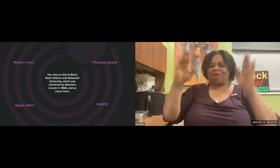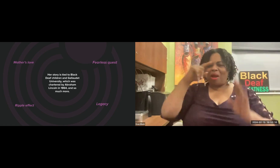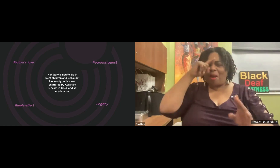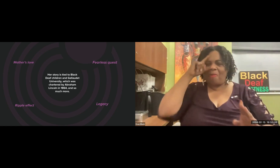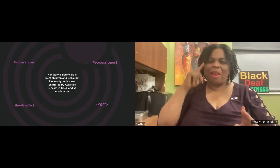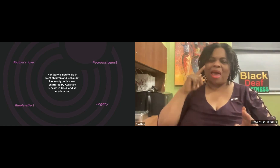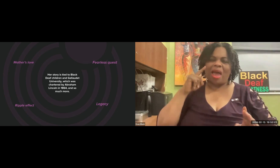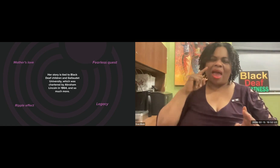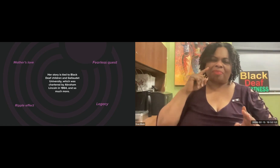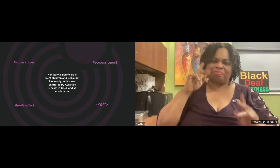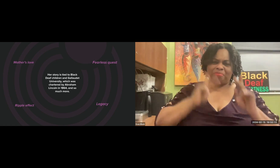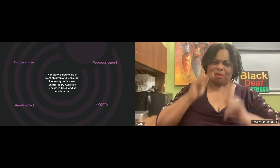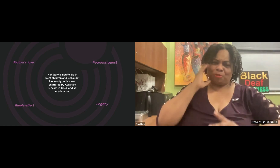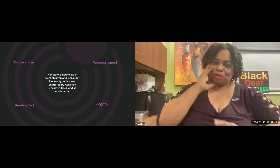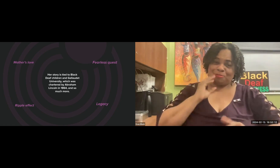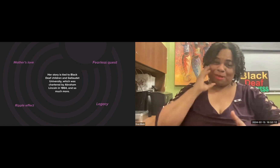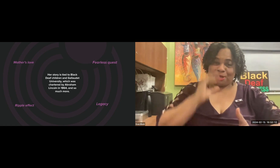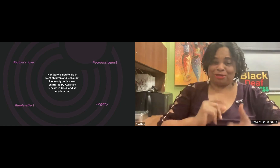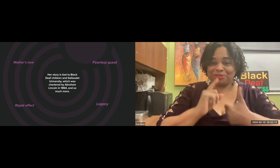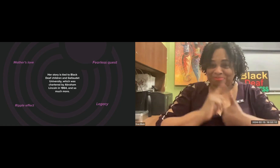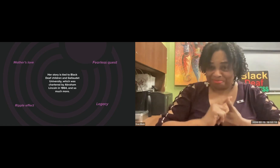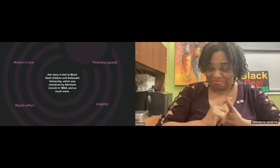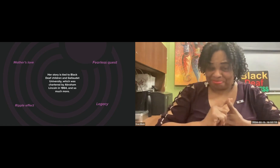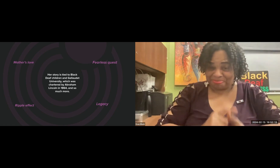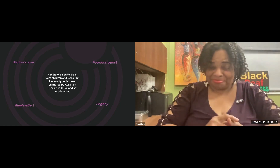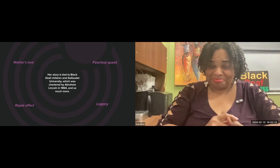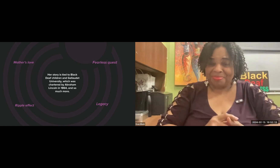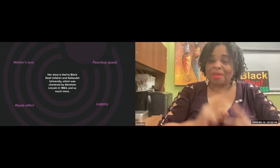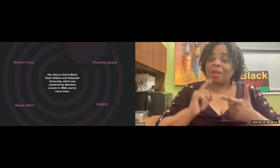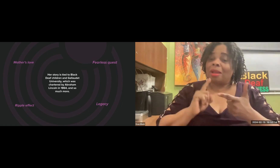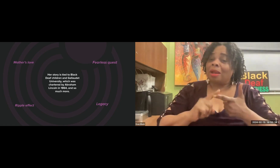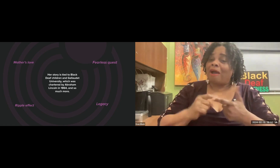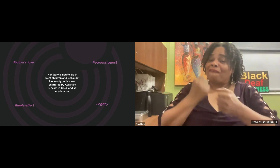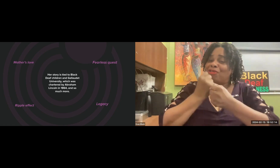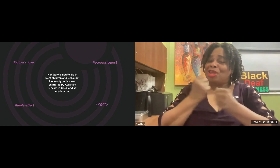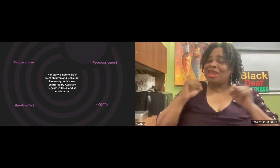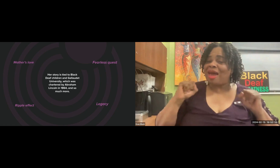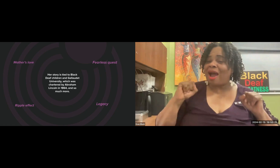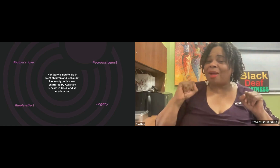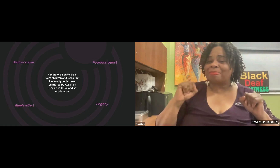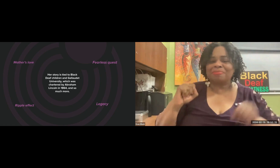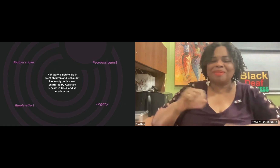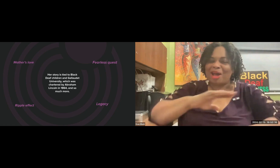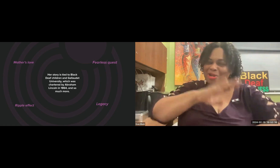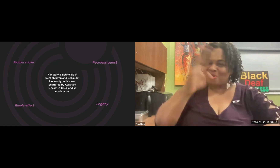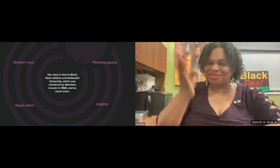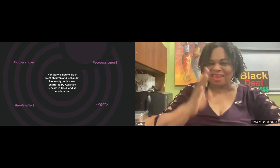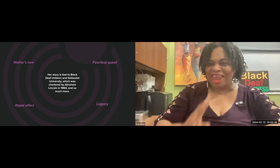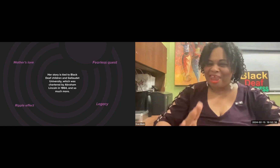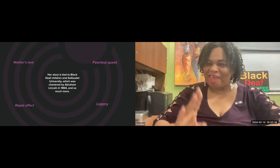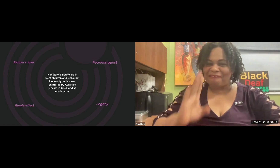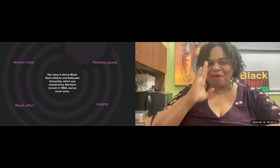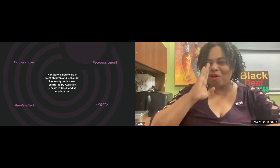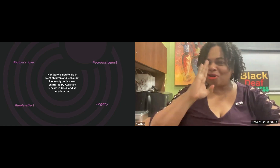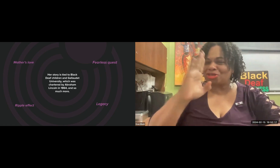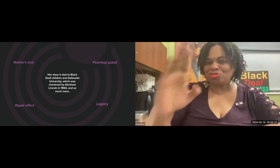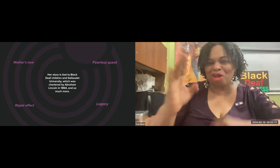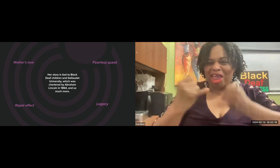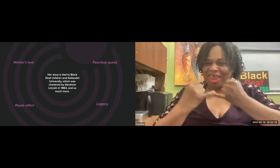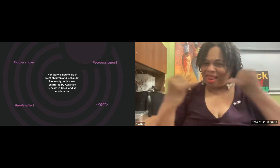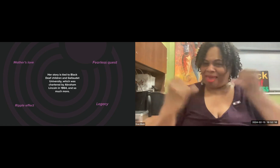children who experience this educational injustice. And we know that Black people everywhere experience this in many walks of